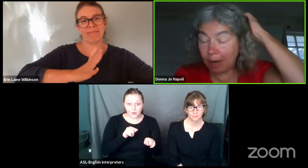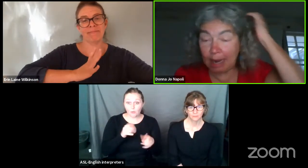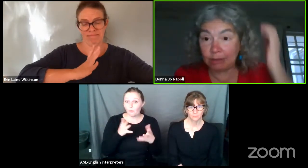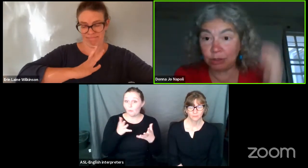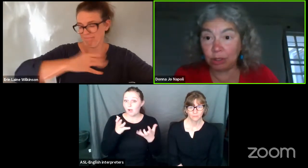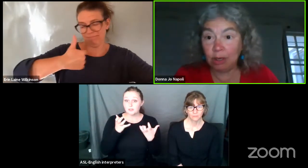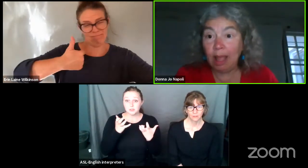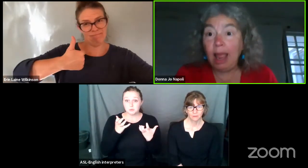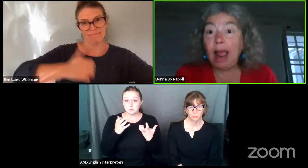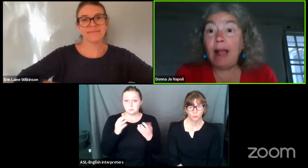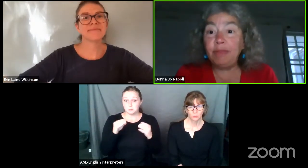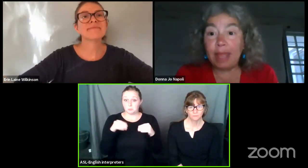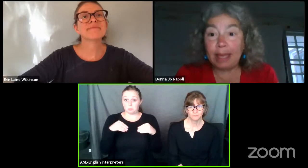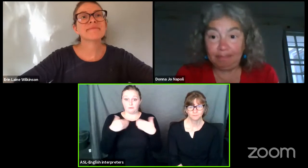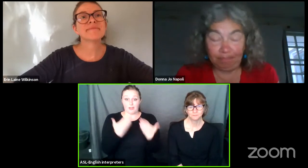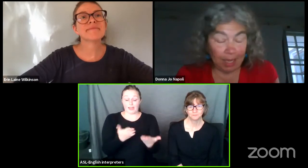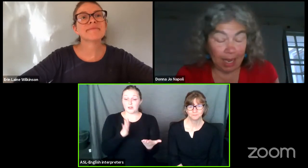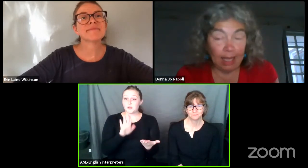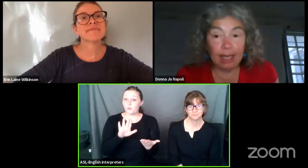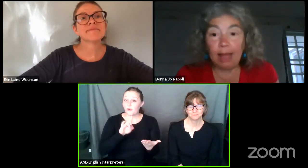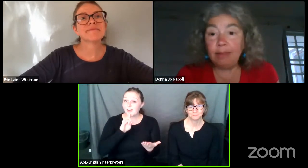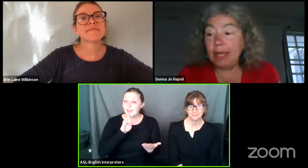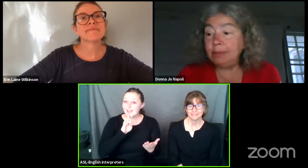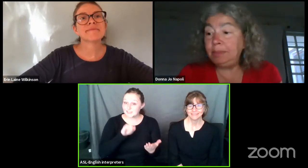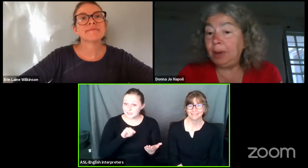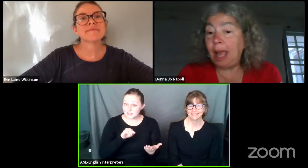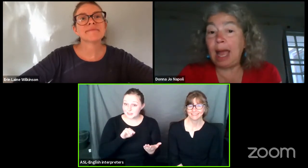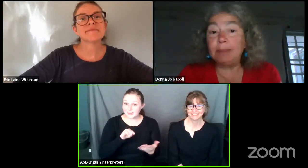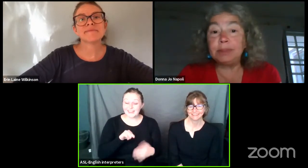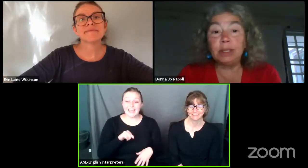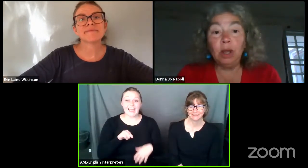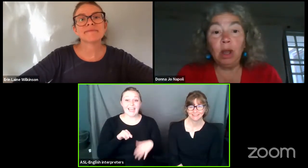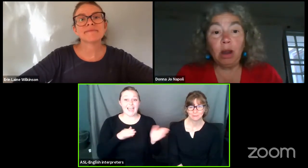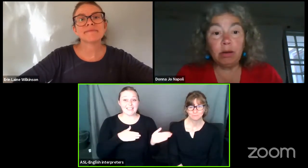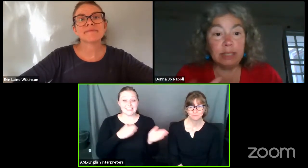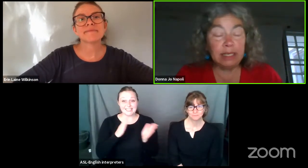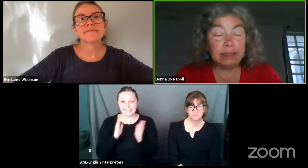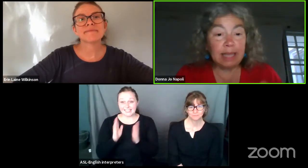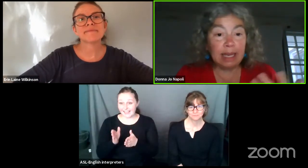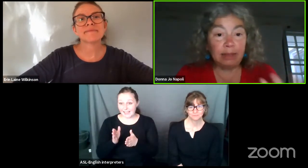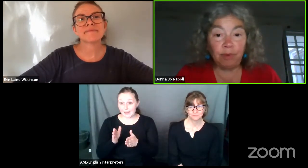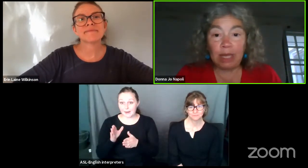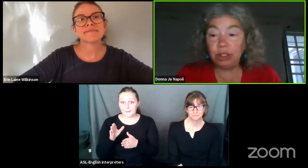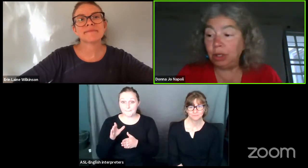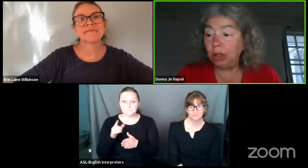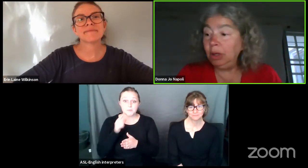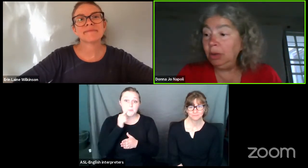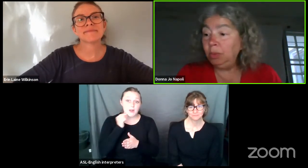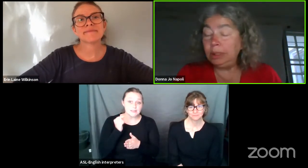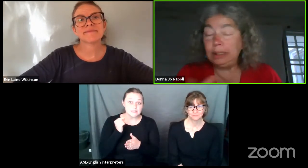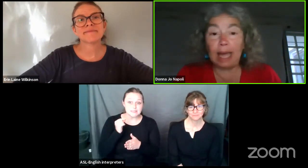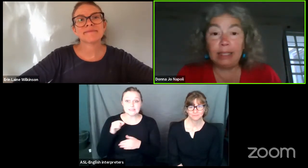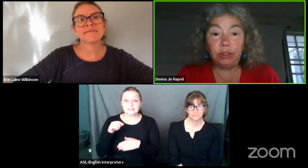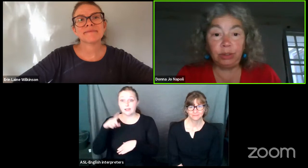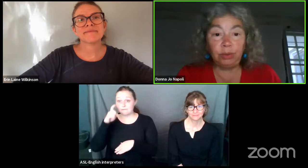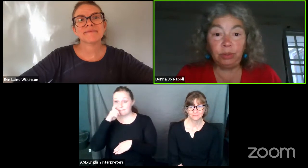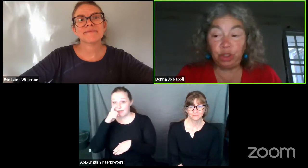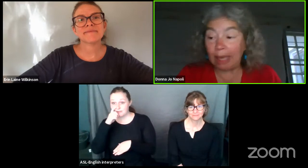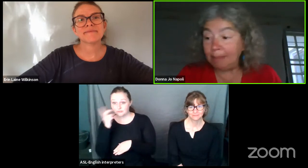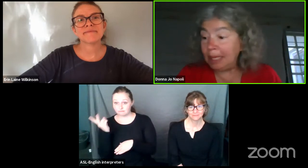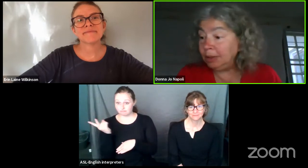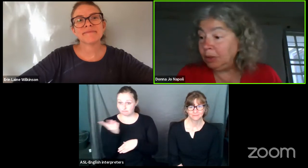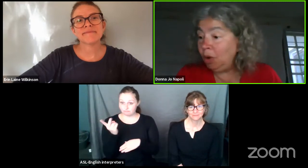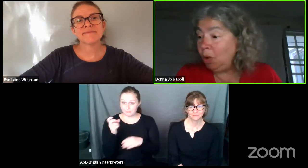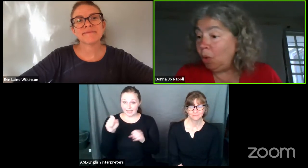give your answer. Sure. And then, yeah, and then perhaps Ronice and Rachel would like